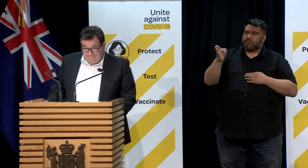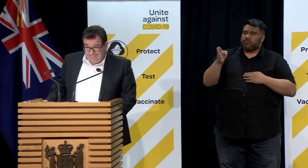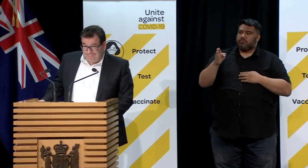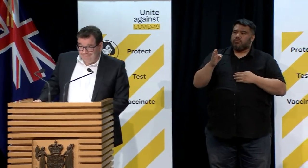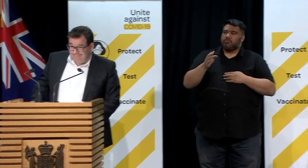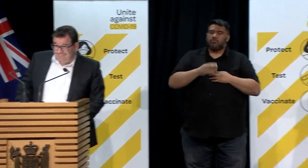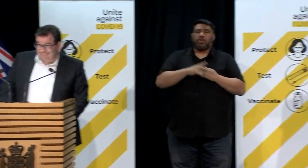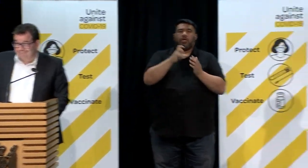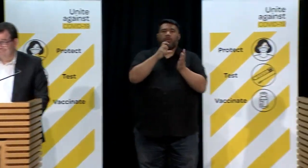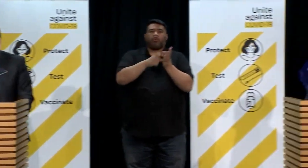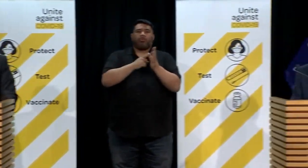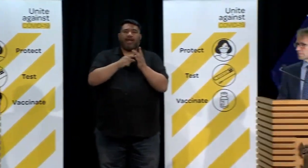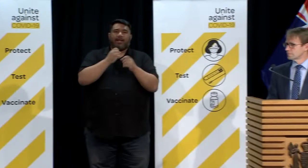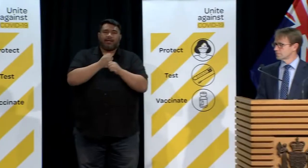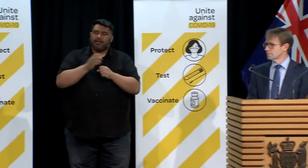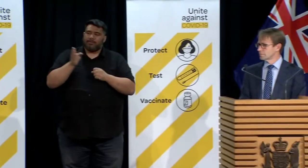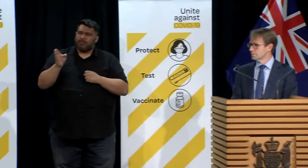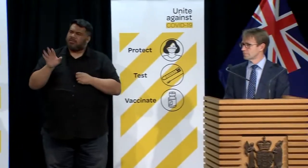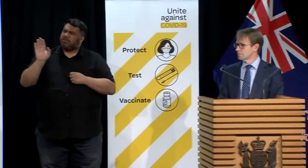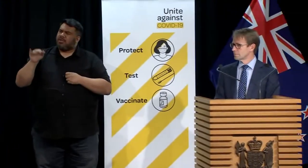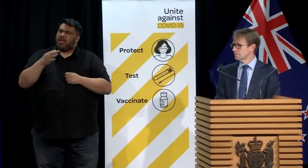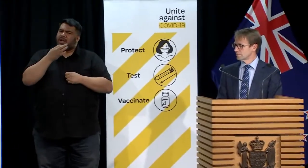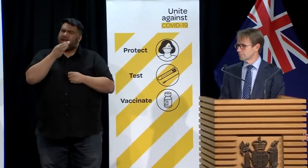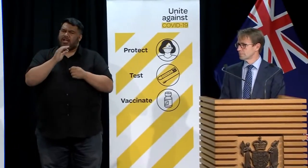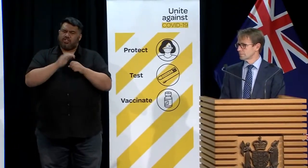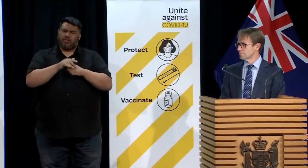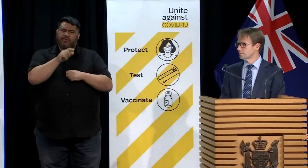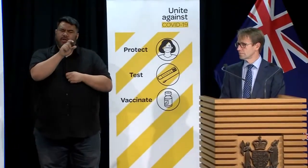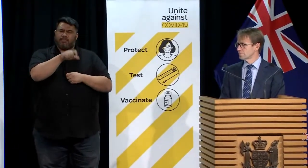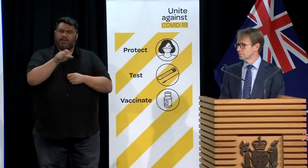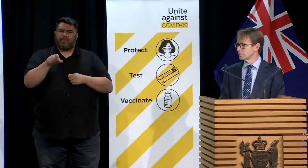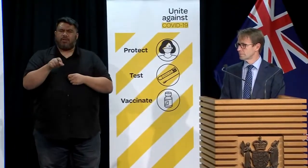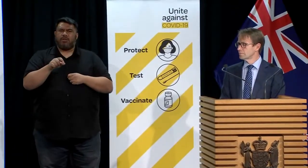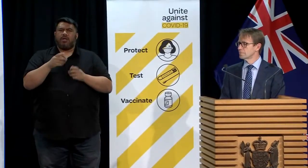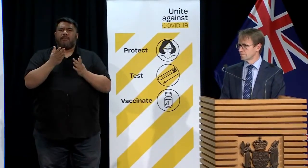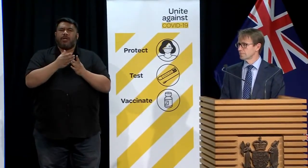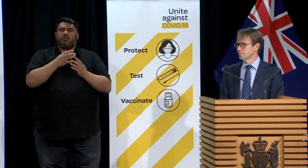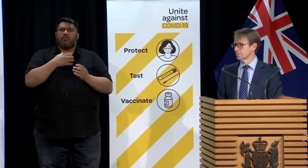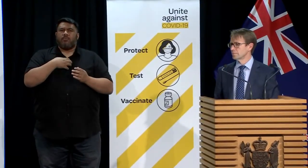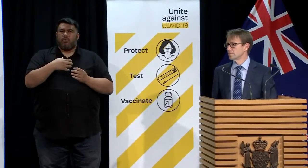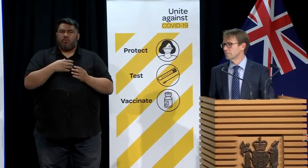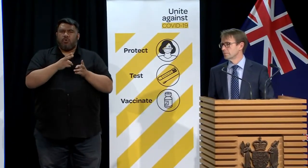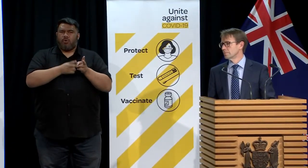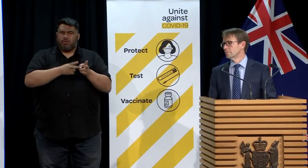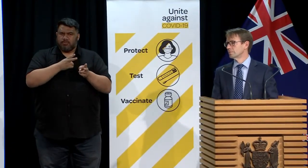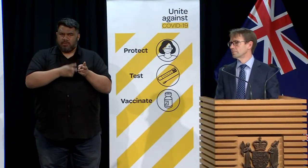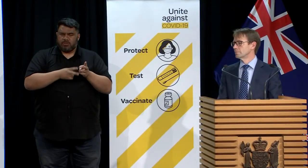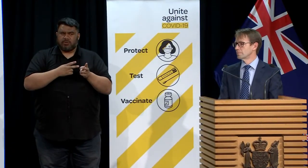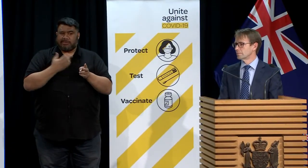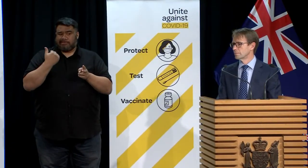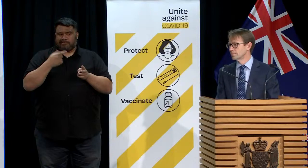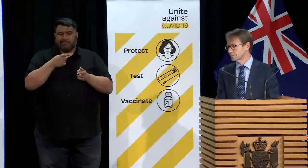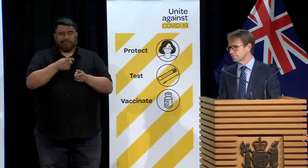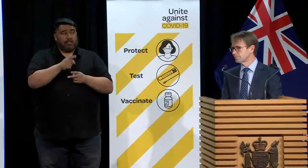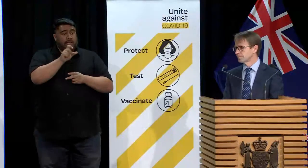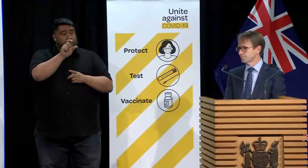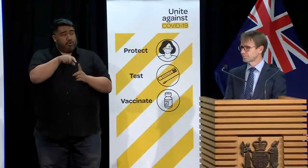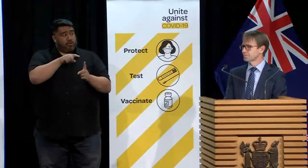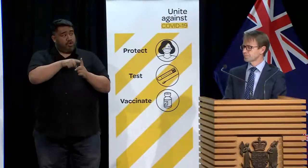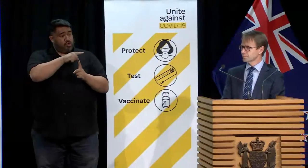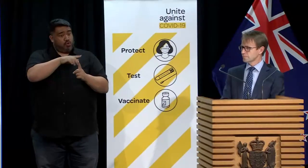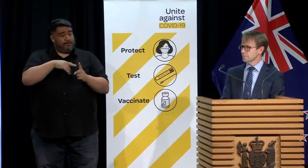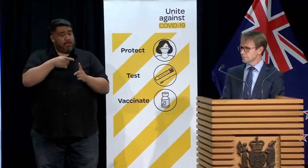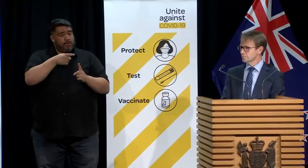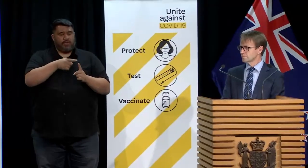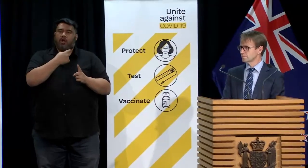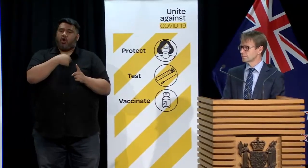just talk us through the latest Middlemore patients? Are you confident that the individual was honest about their symptoms, and